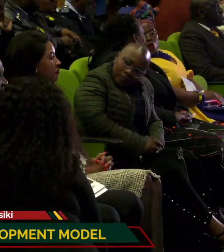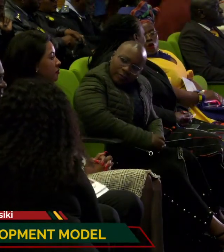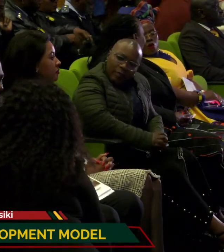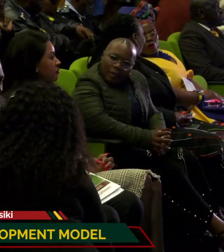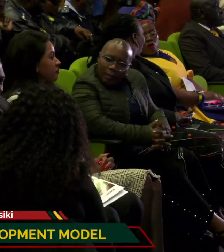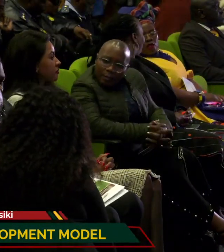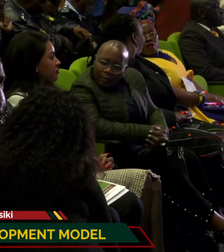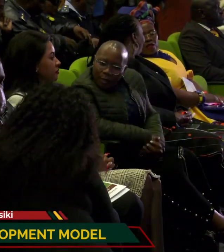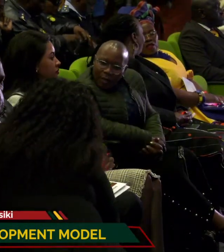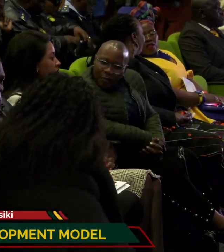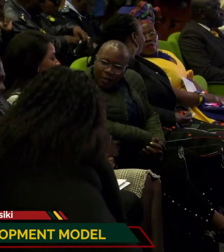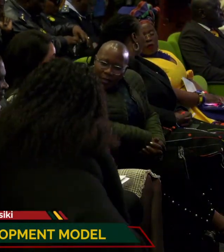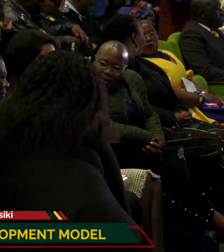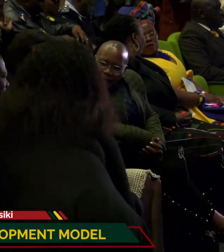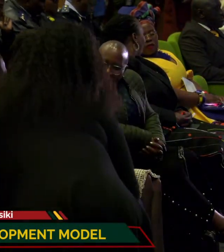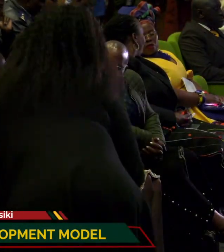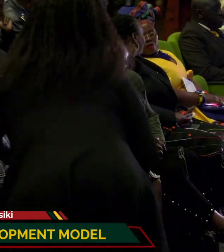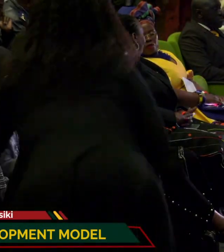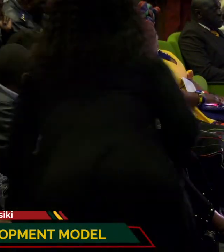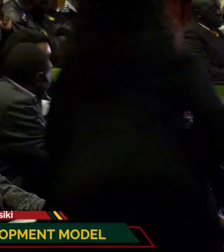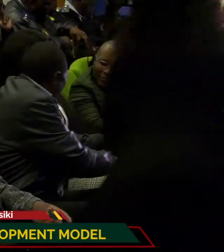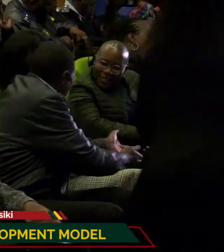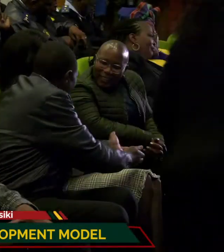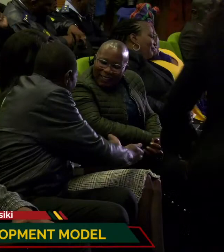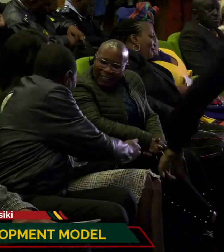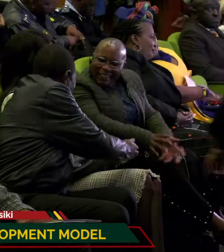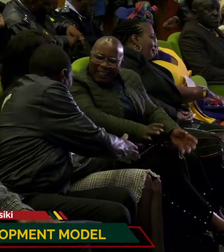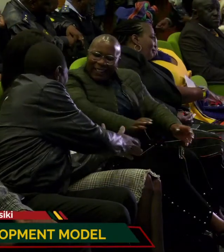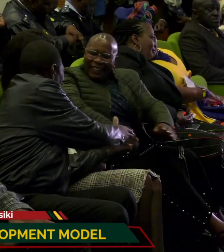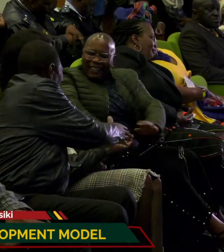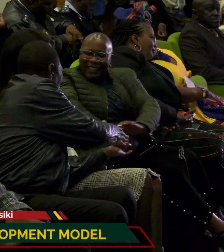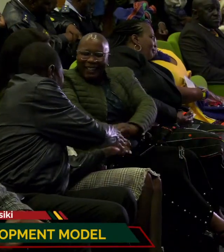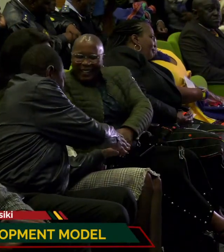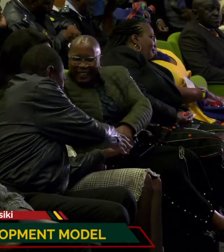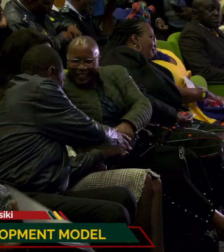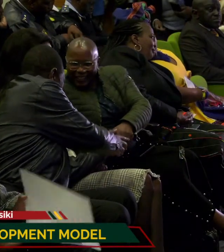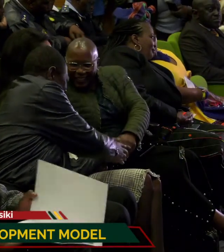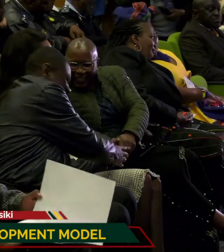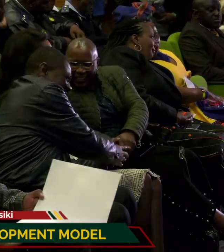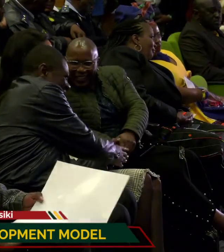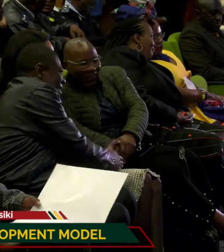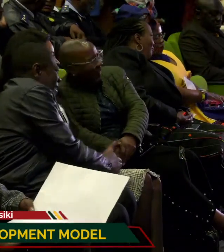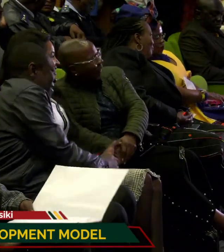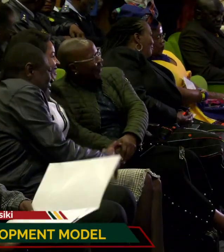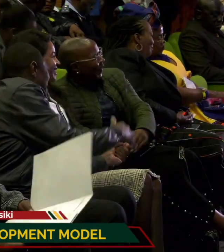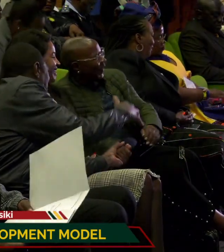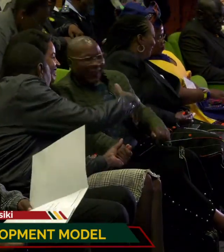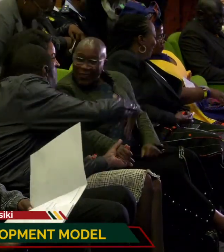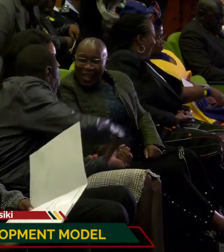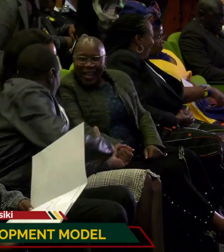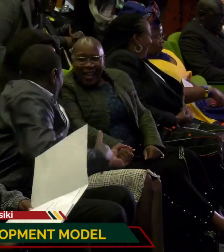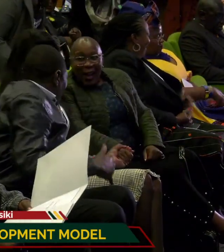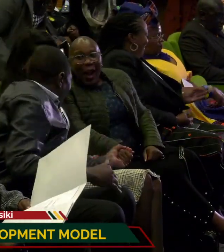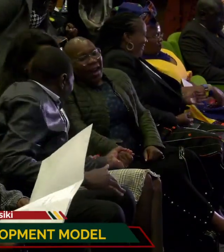Osokanyile, Executive Mayor of OR Tambo. Good morning,